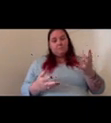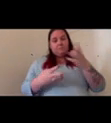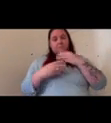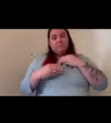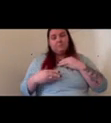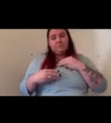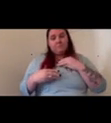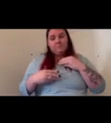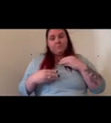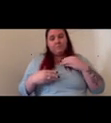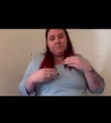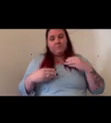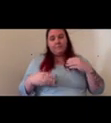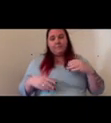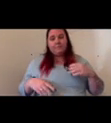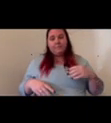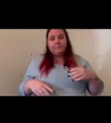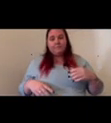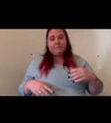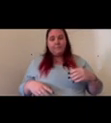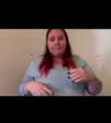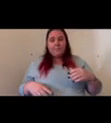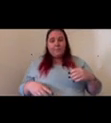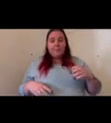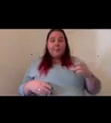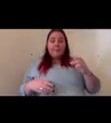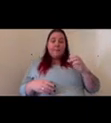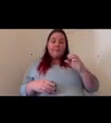and your health plan, whatever it'll